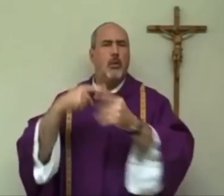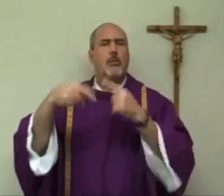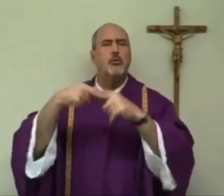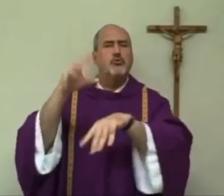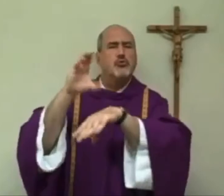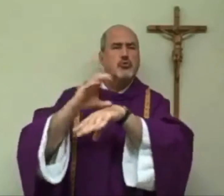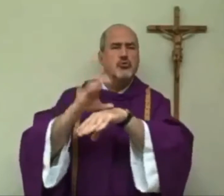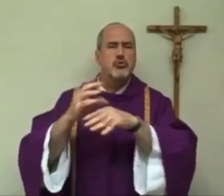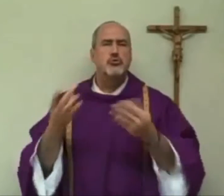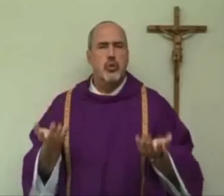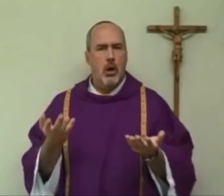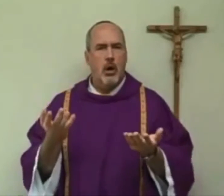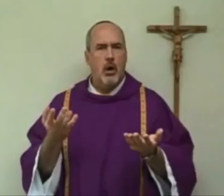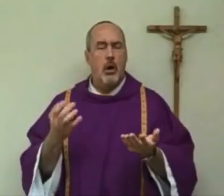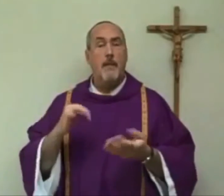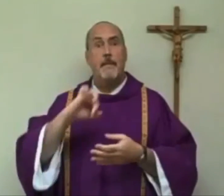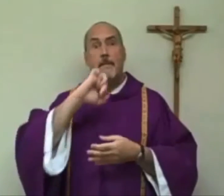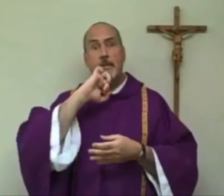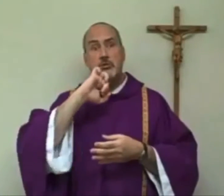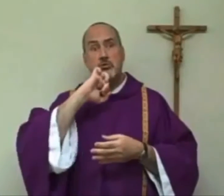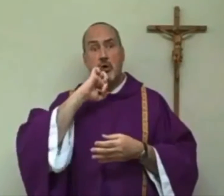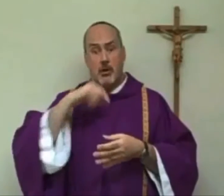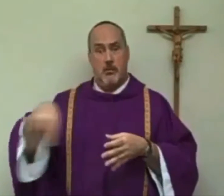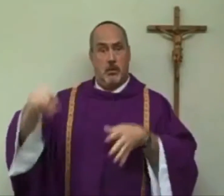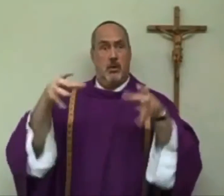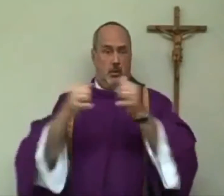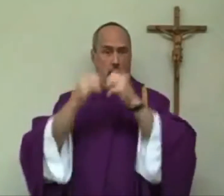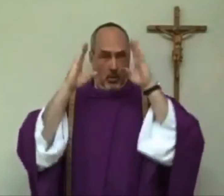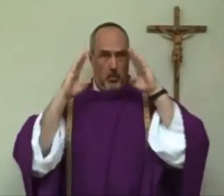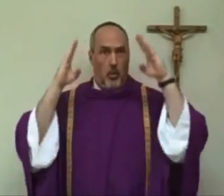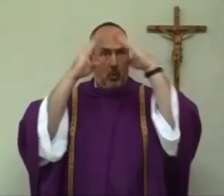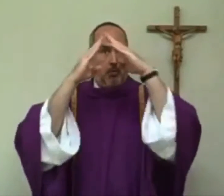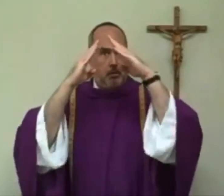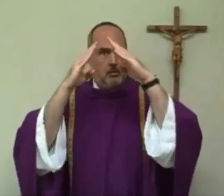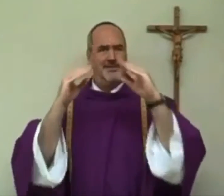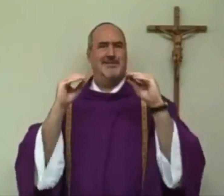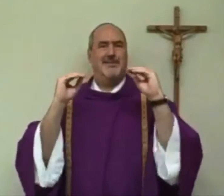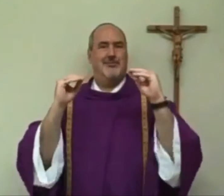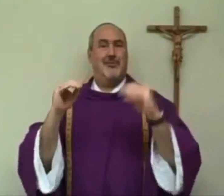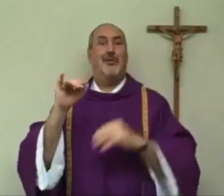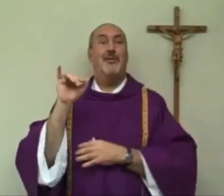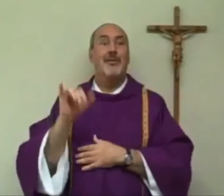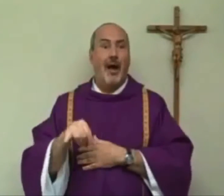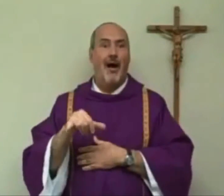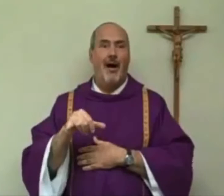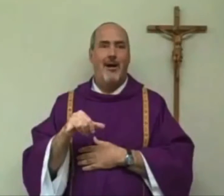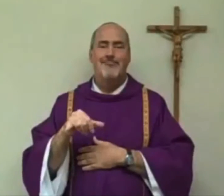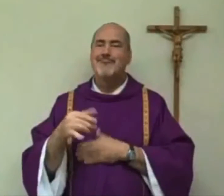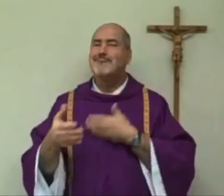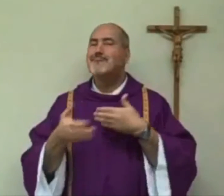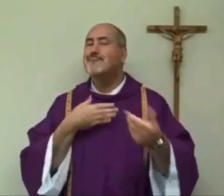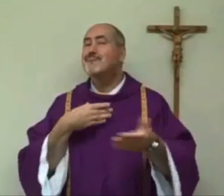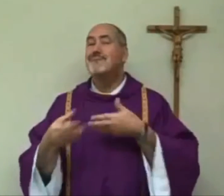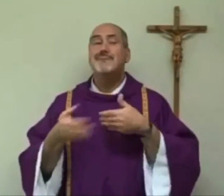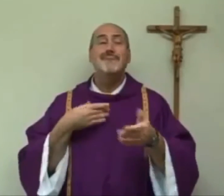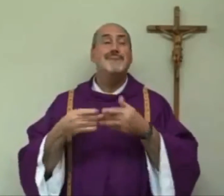Pope gathered from all over the world to discuss the Catholic Church. From that point on, they've